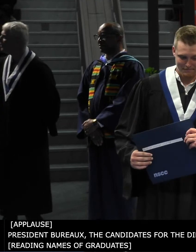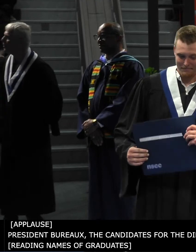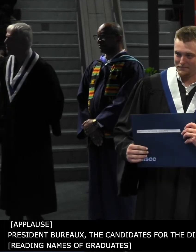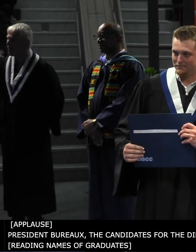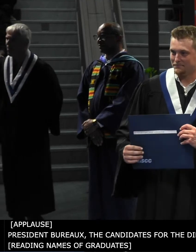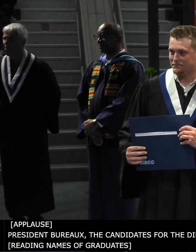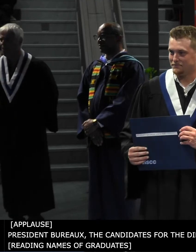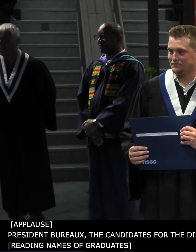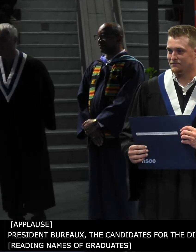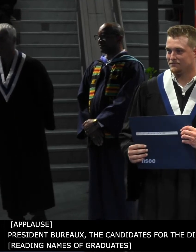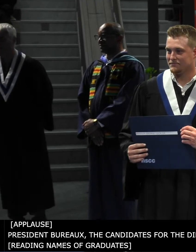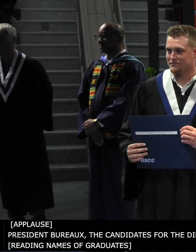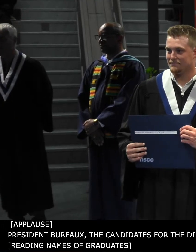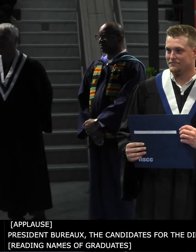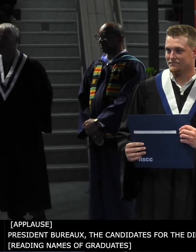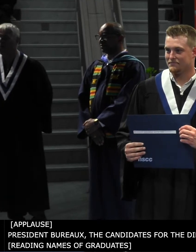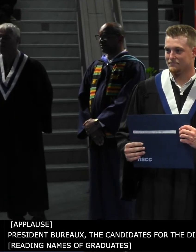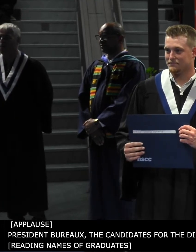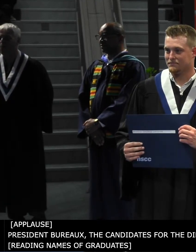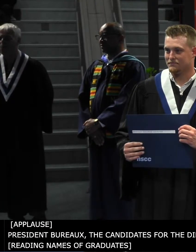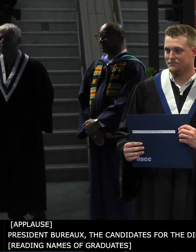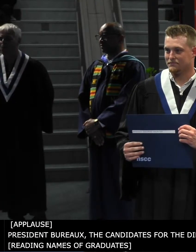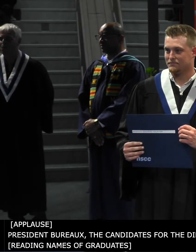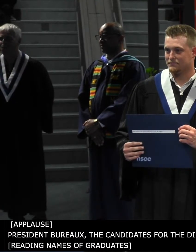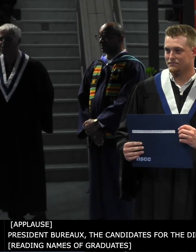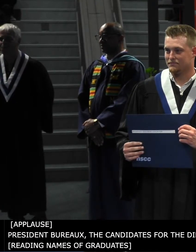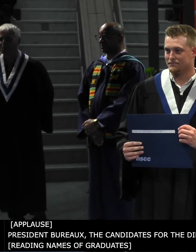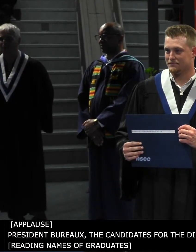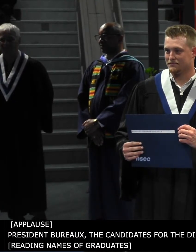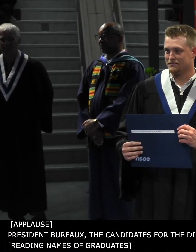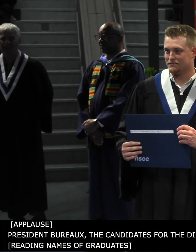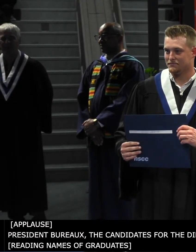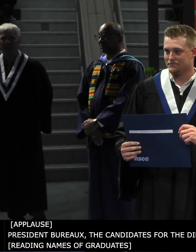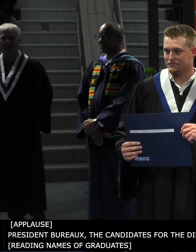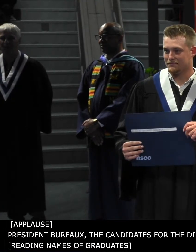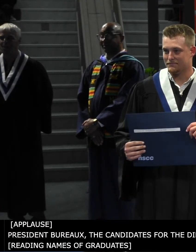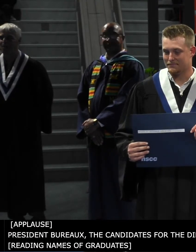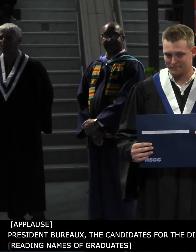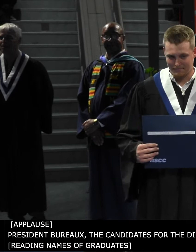No, Rob. My dad did not raise me. You don't need to be aware of this. Gotcha.